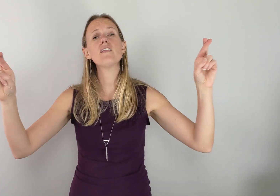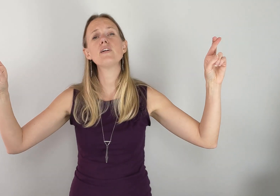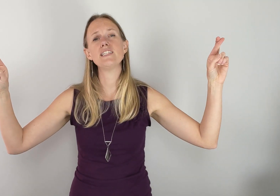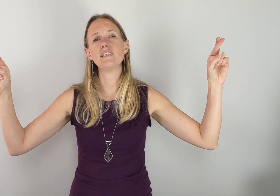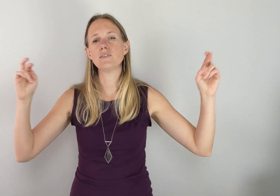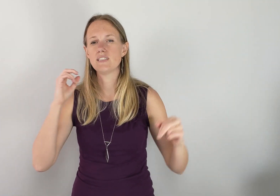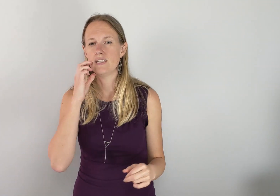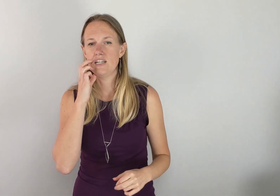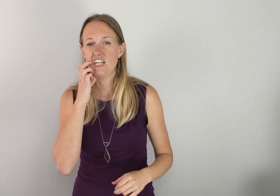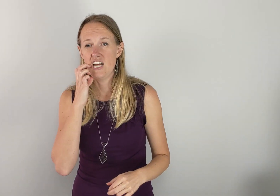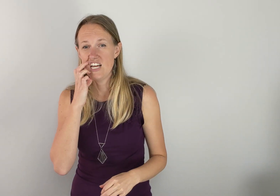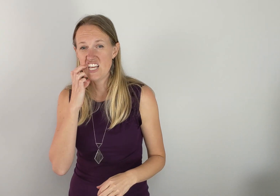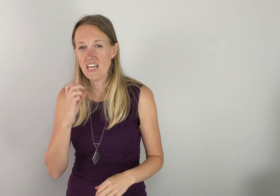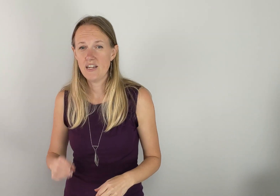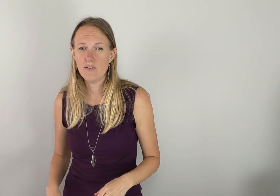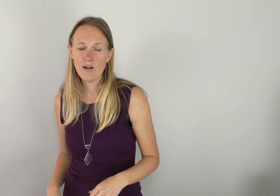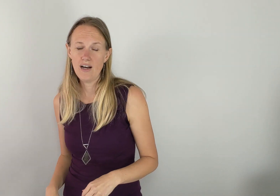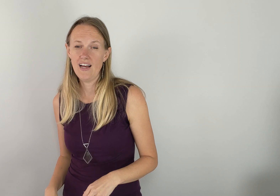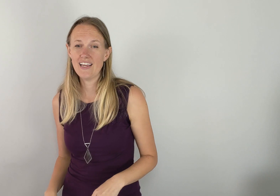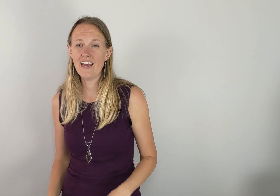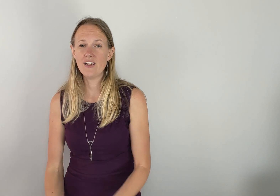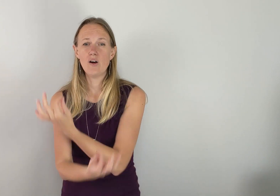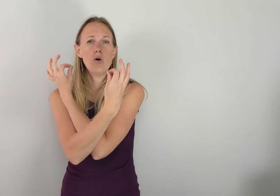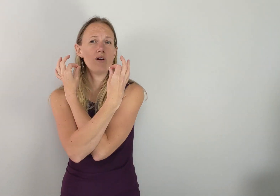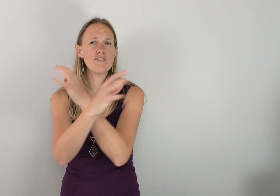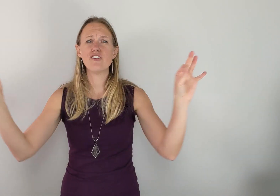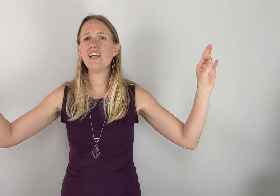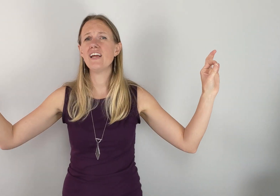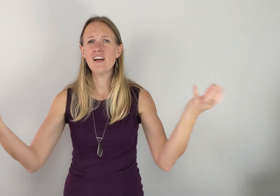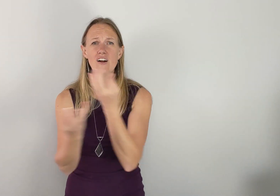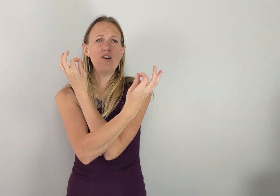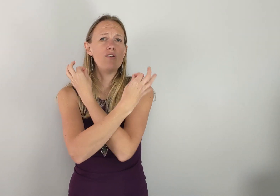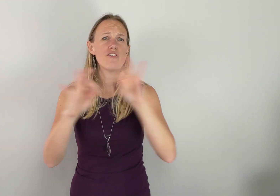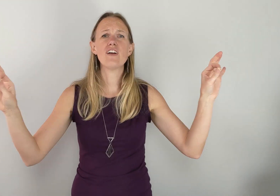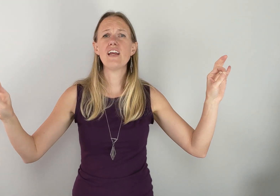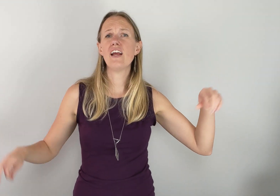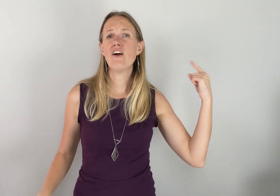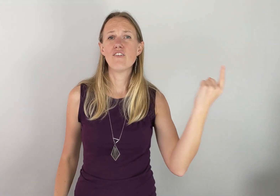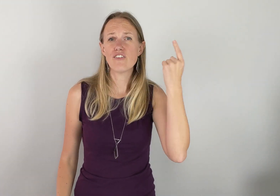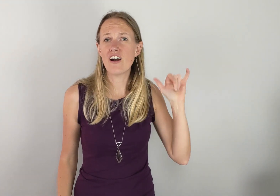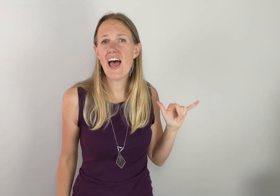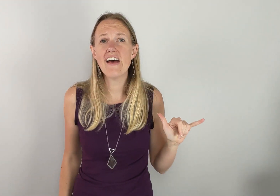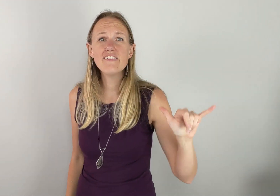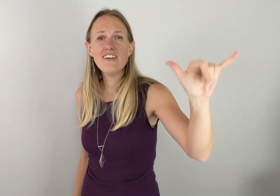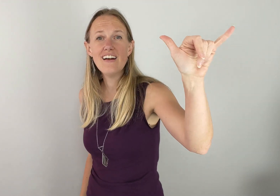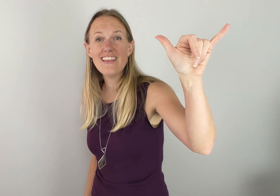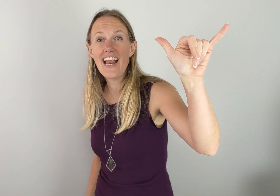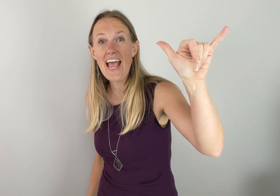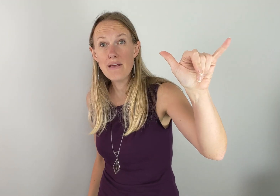the redeemed. And then again, oh, we're free, free, forever, and then